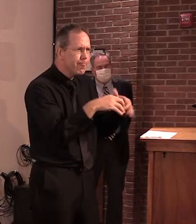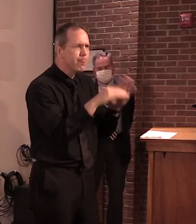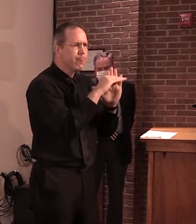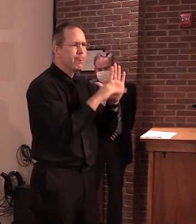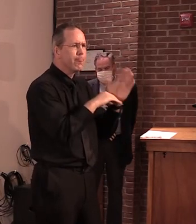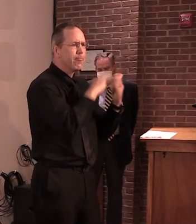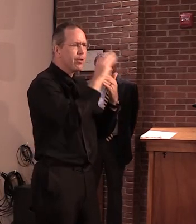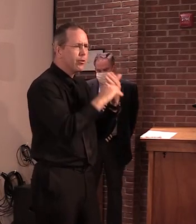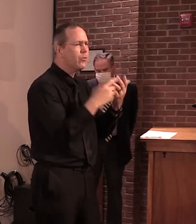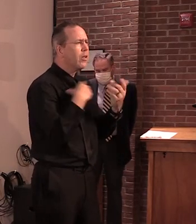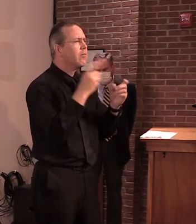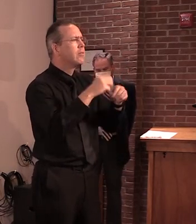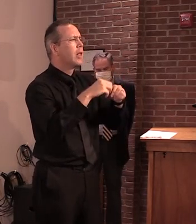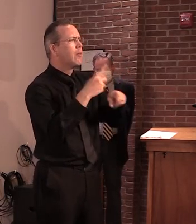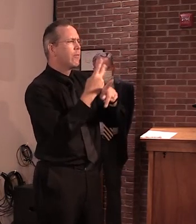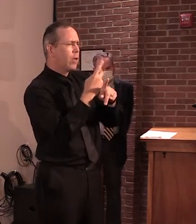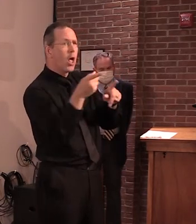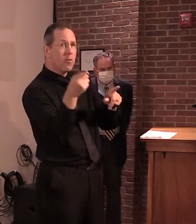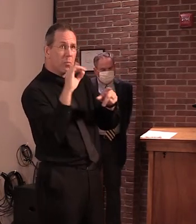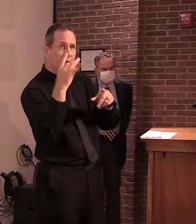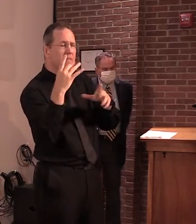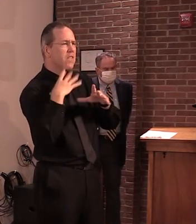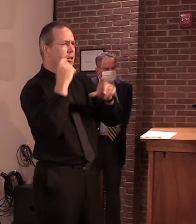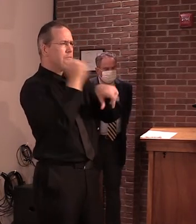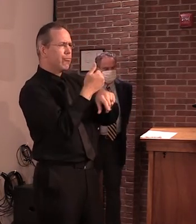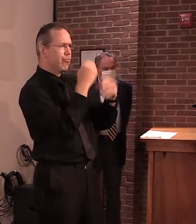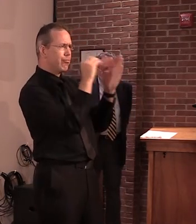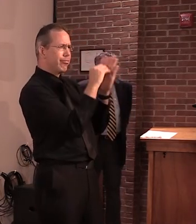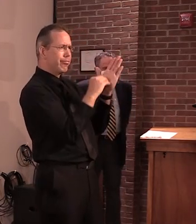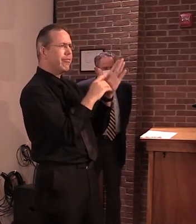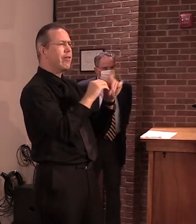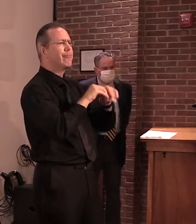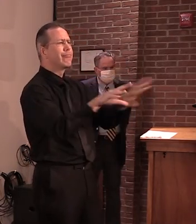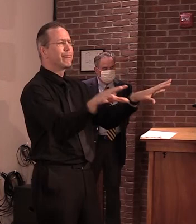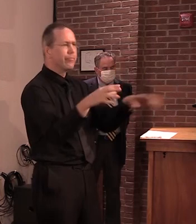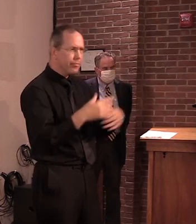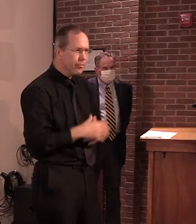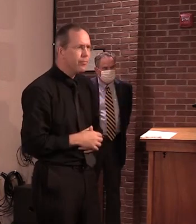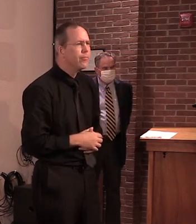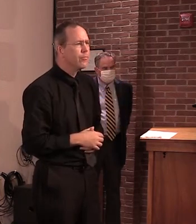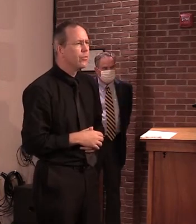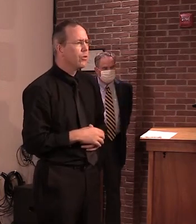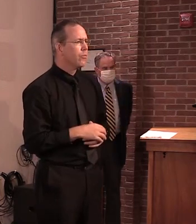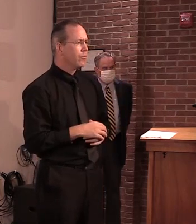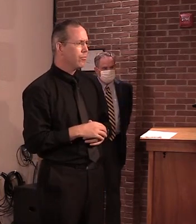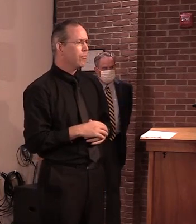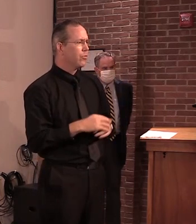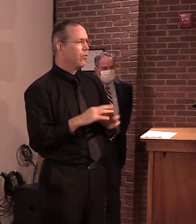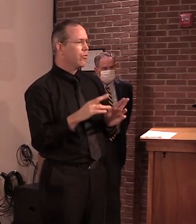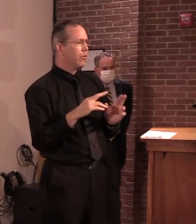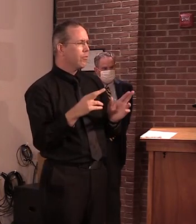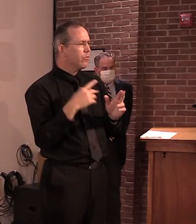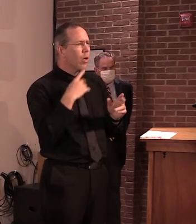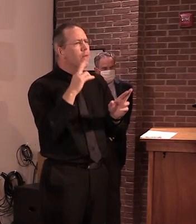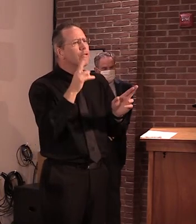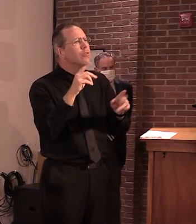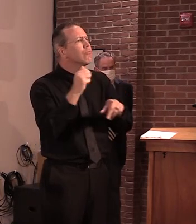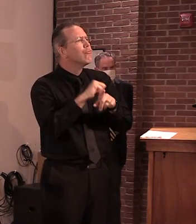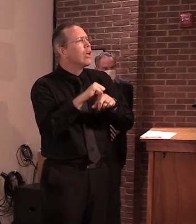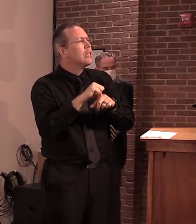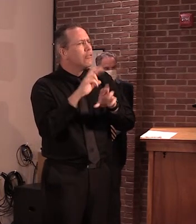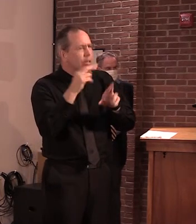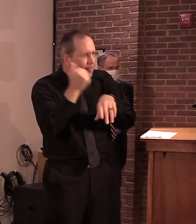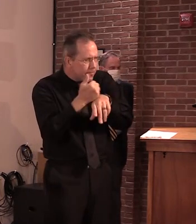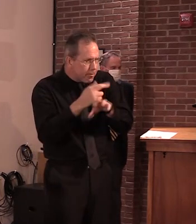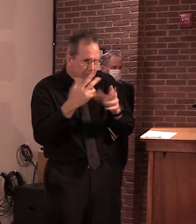a little bit of extra time to test them out, make sure they're all ready to go when September 8th hits and the students